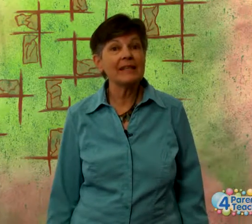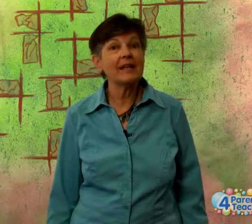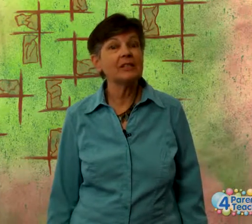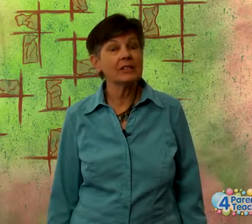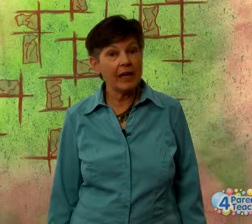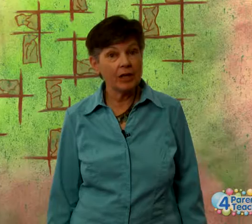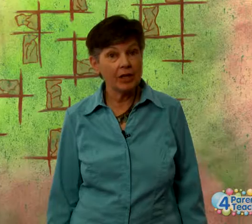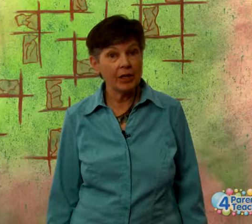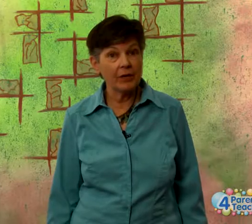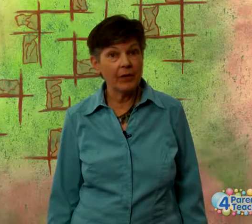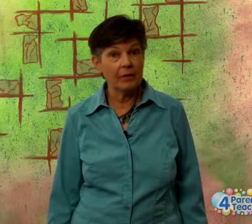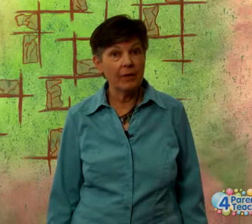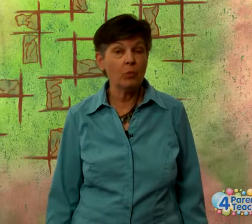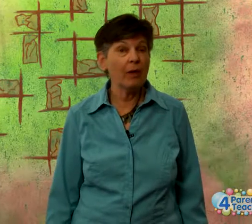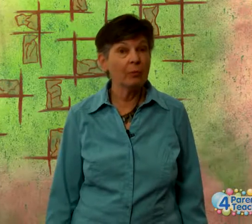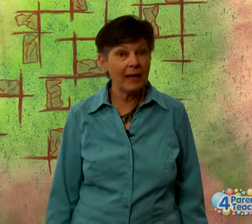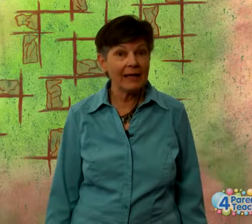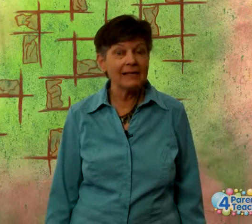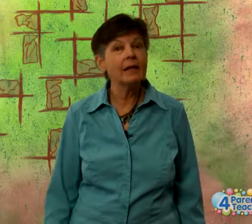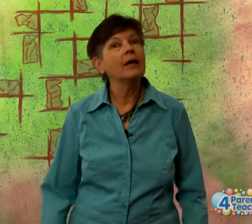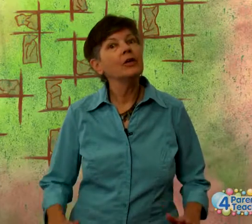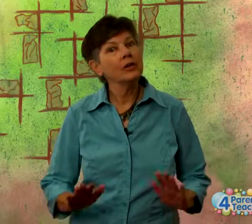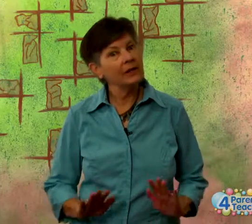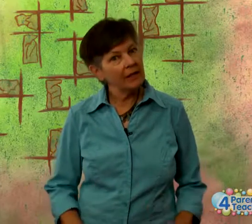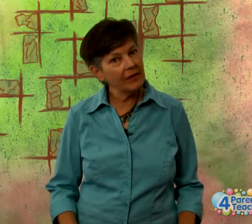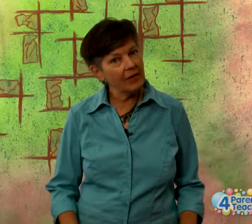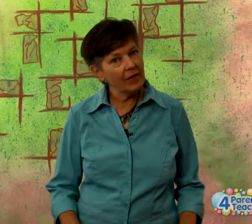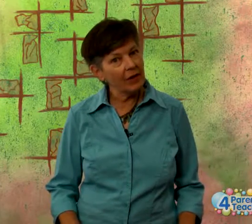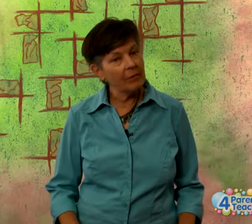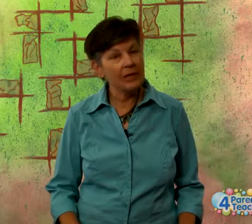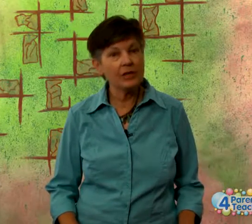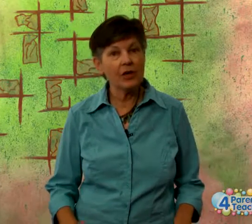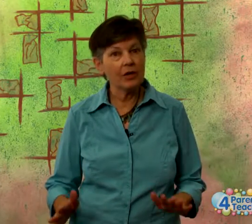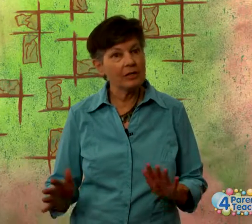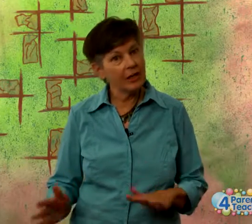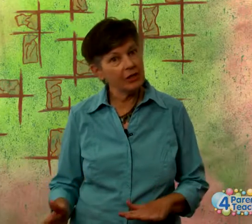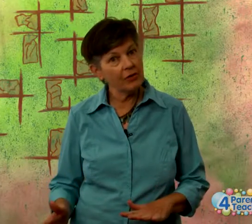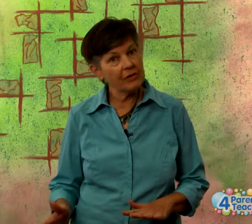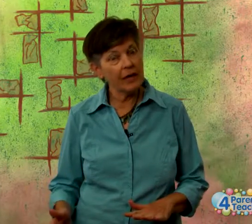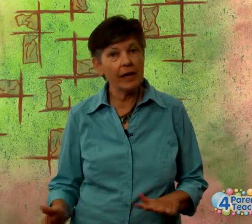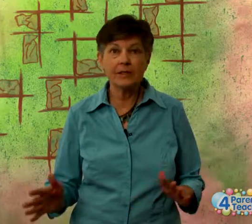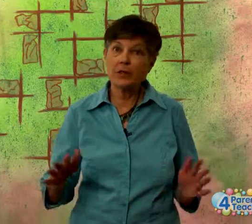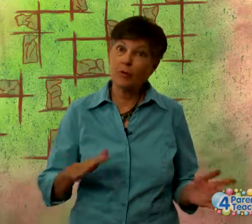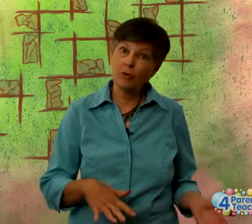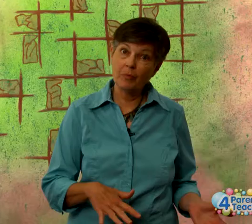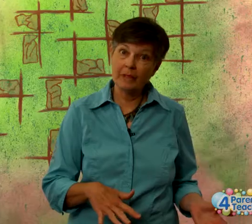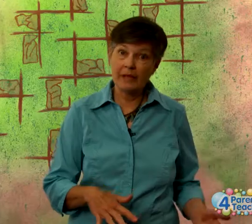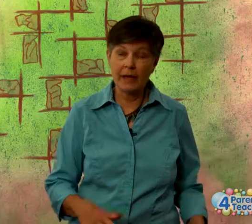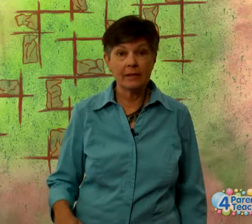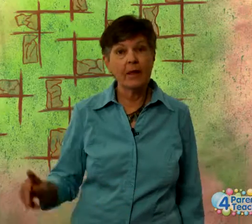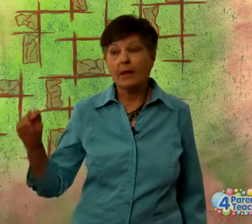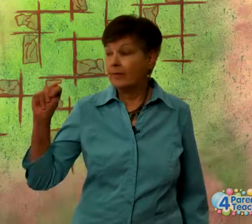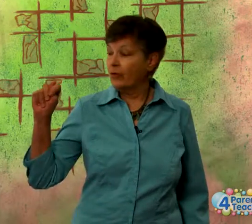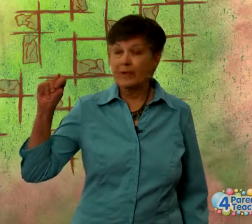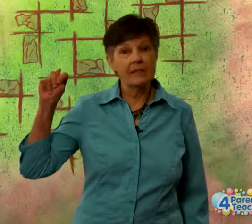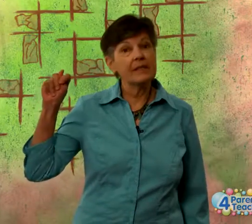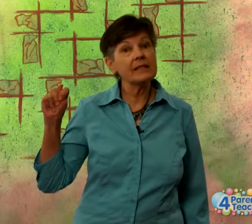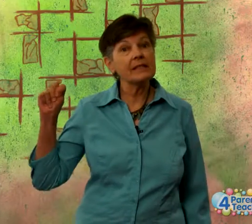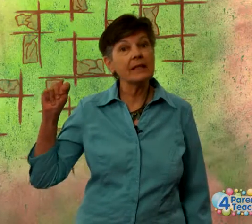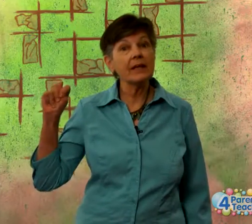stay stationary in one place, you need to leave it there because there are stationary signs and there are movement signs. For instance, this is the